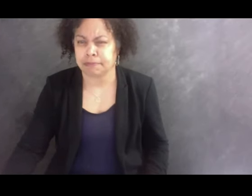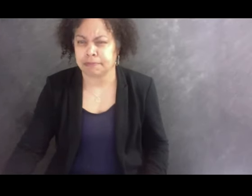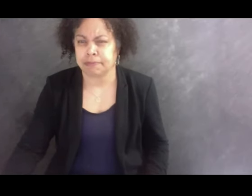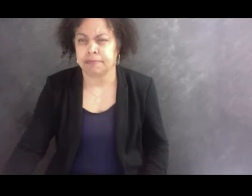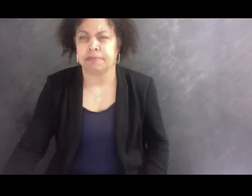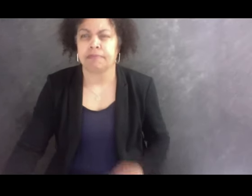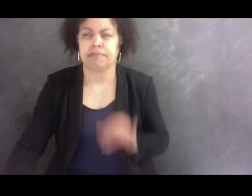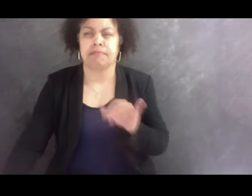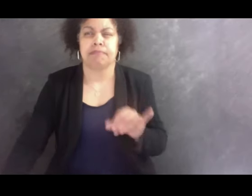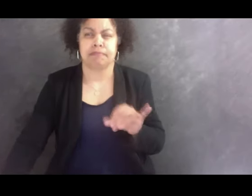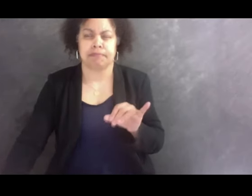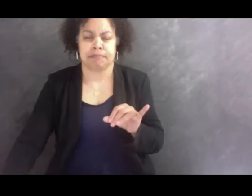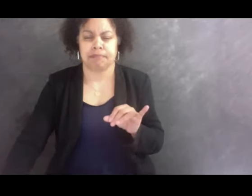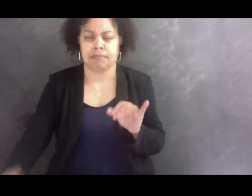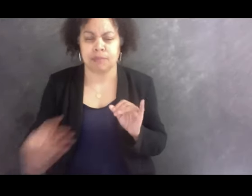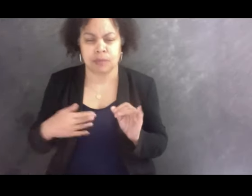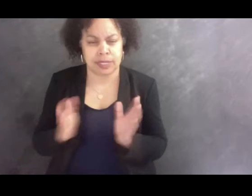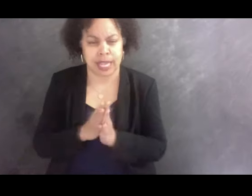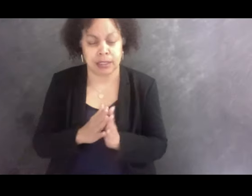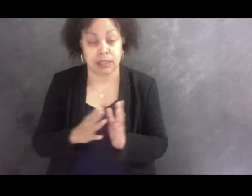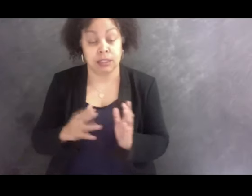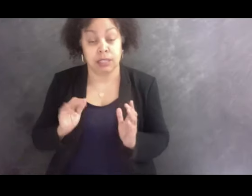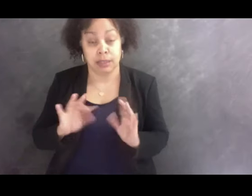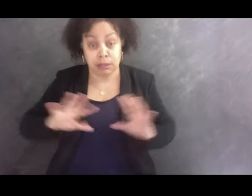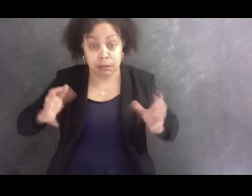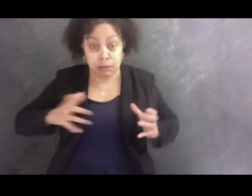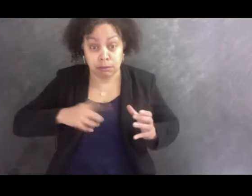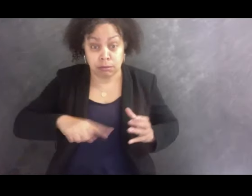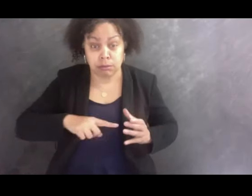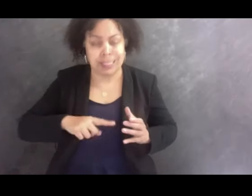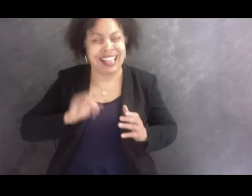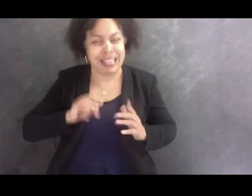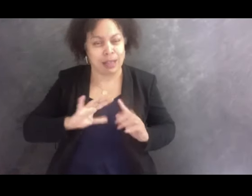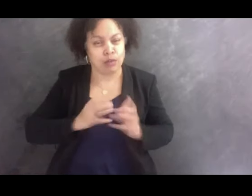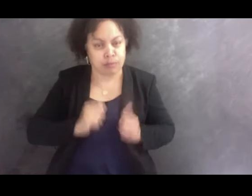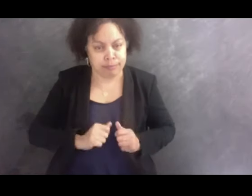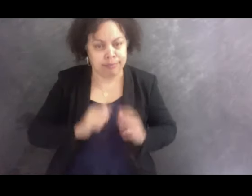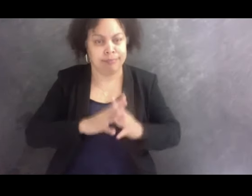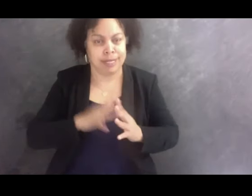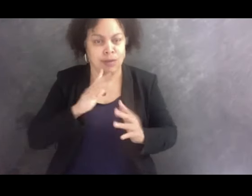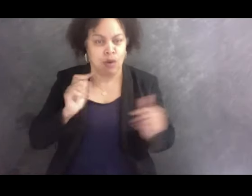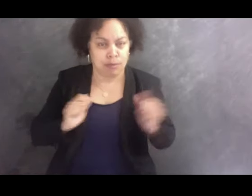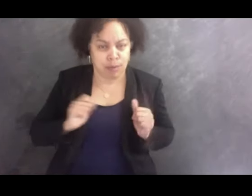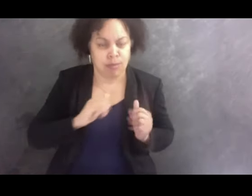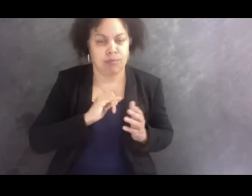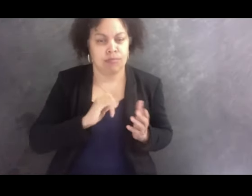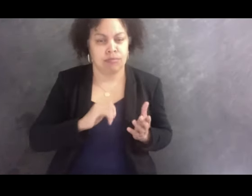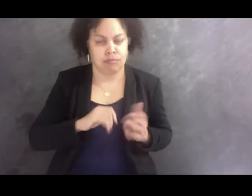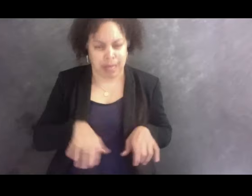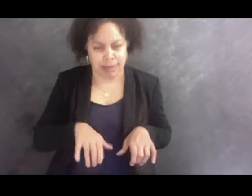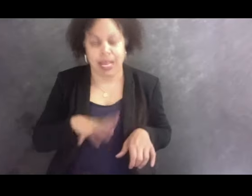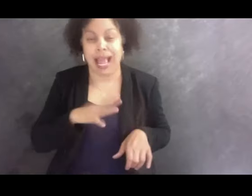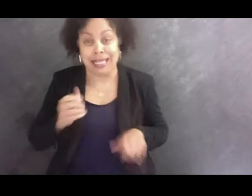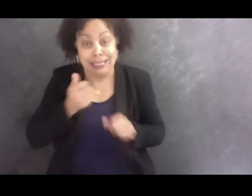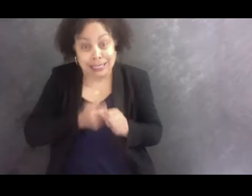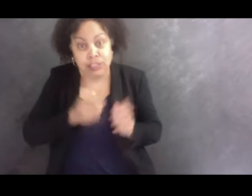they can apply with a collaborative specifically performed to create a performance project, as well as have artists within that